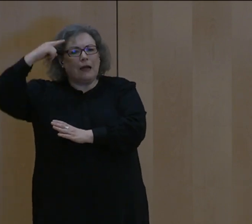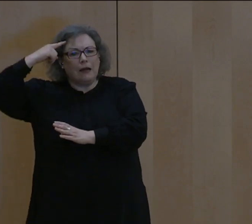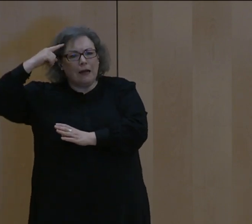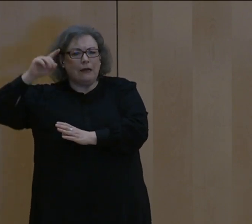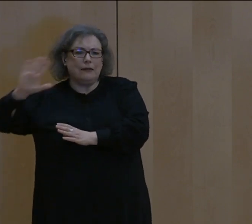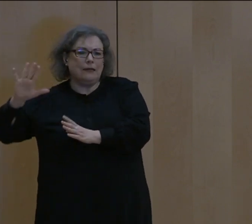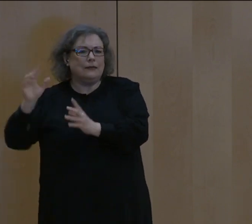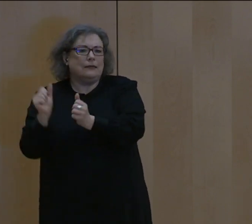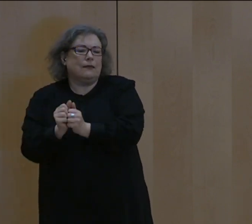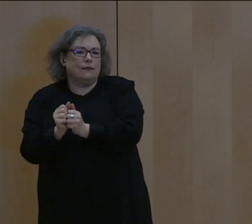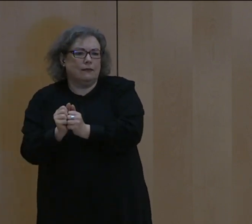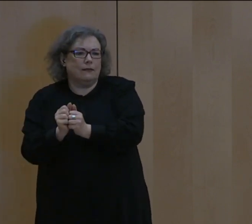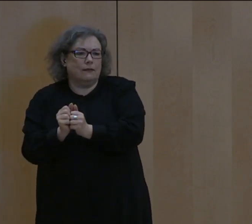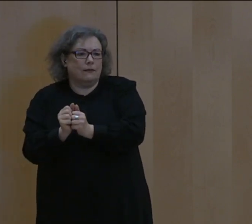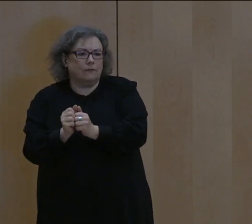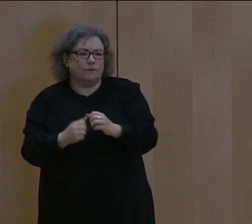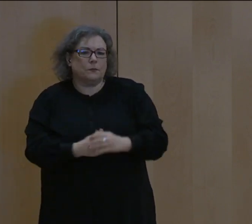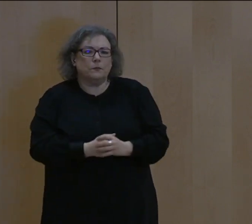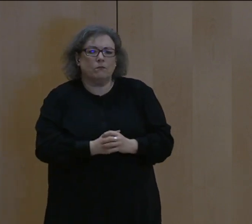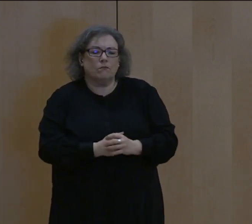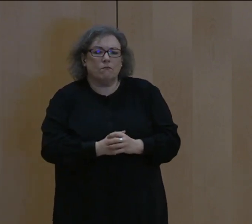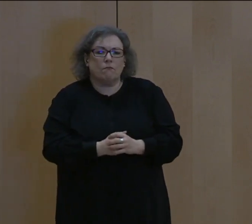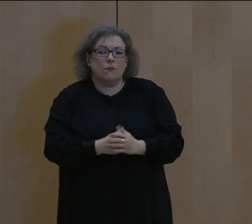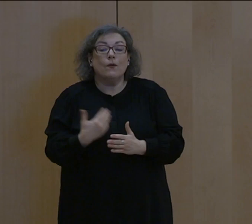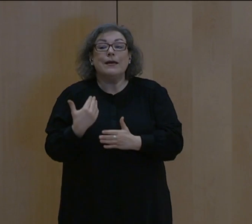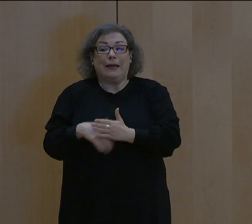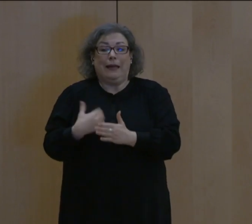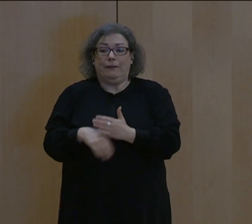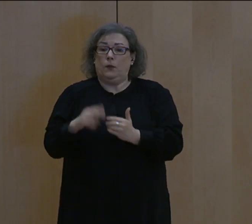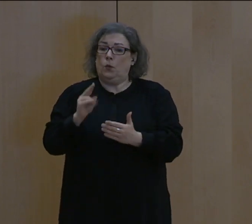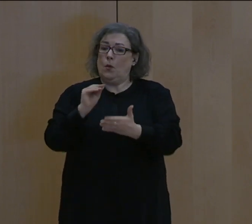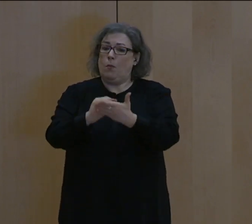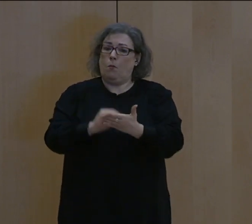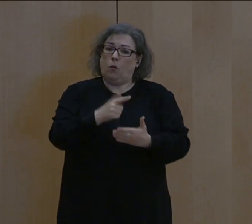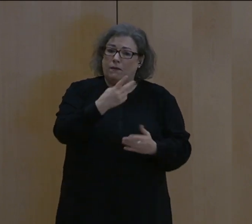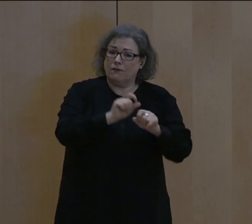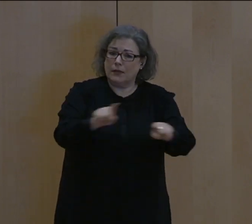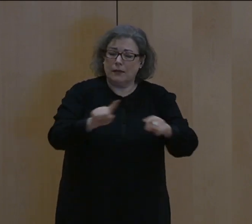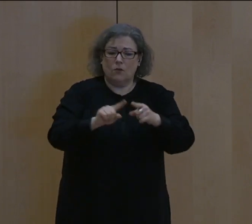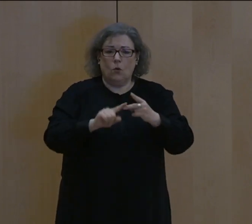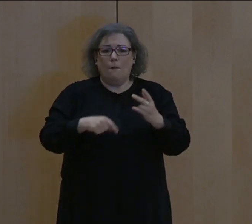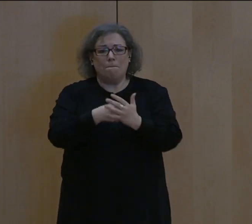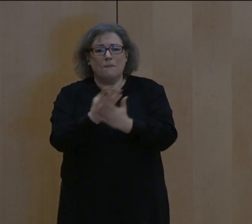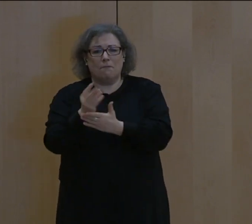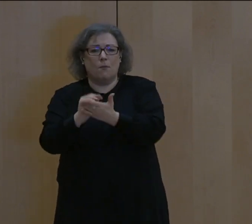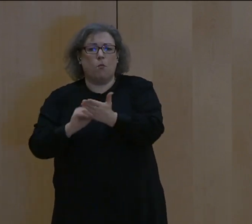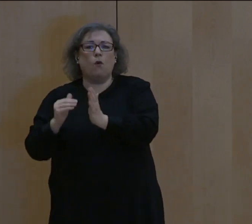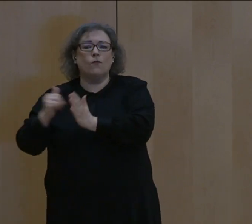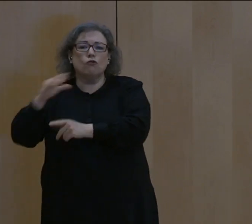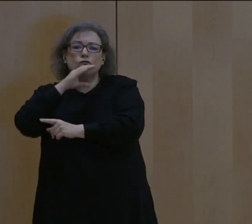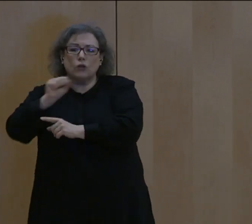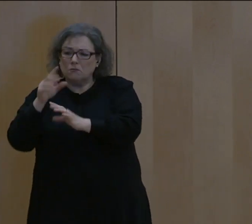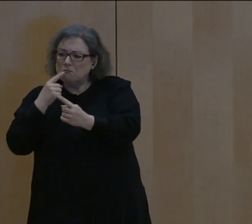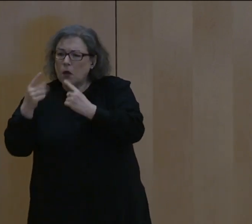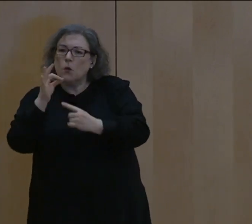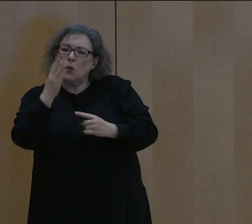of their TV broadcasters on how Russia will occupy your Gotland island and how they will control it for